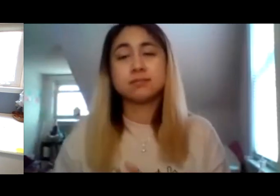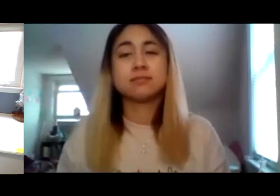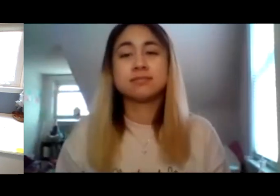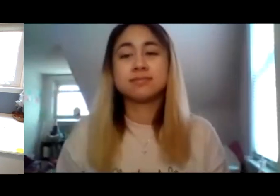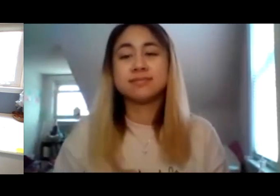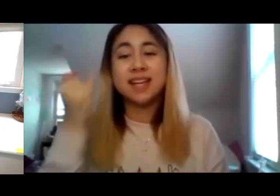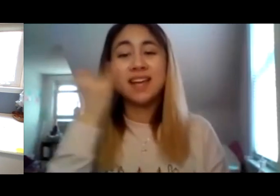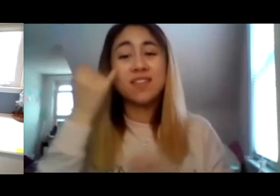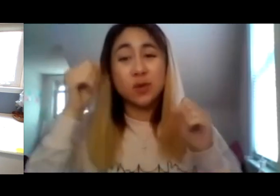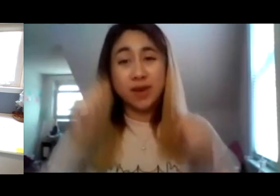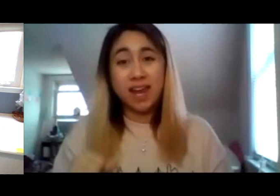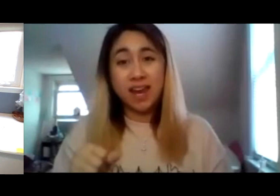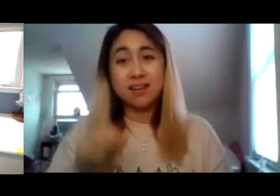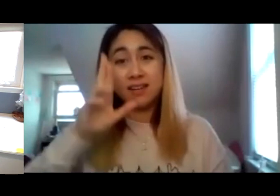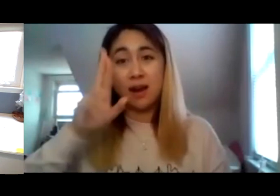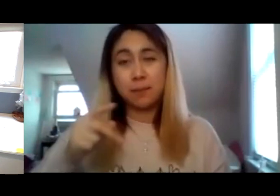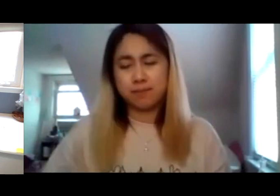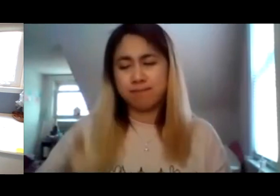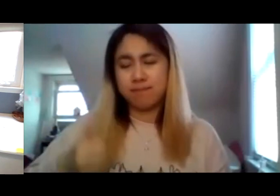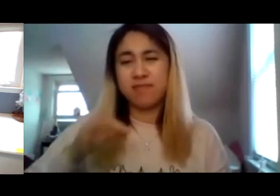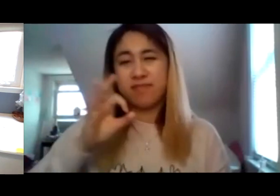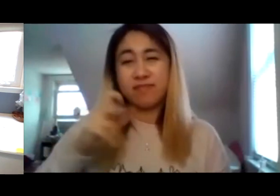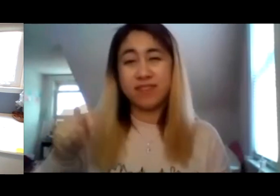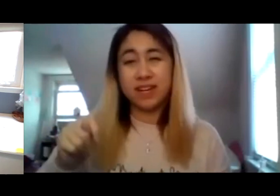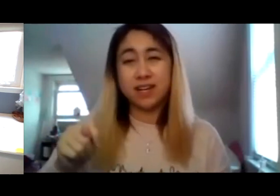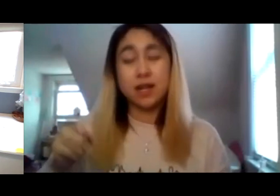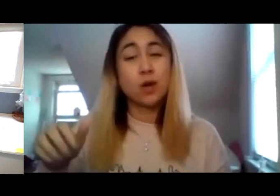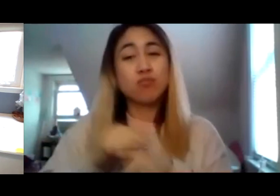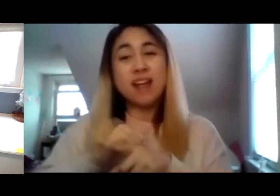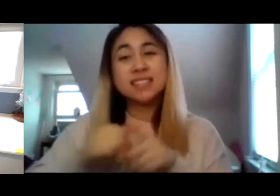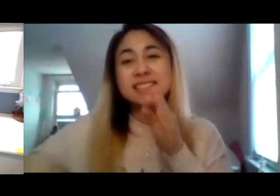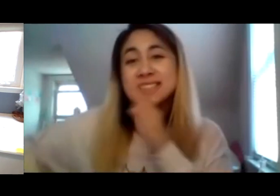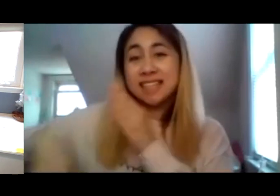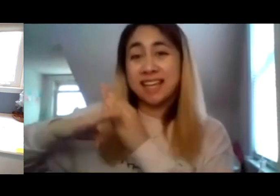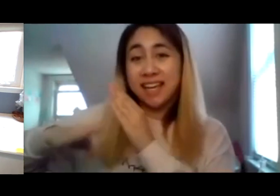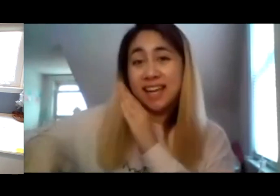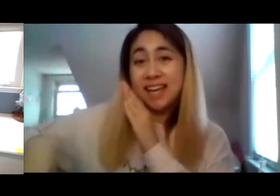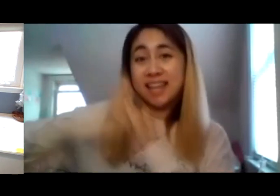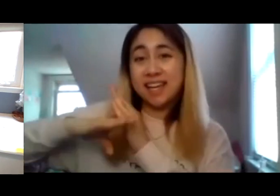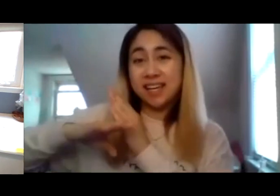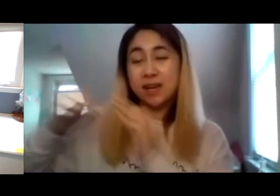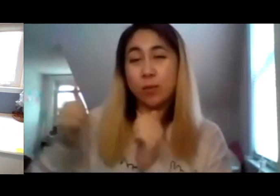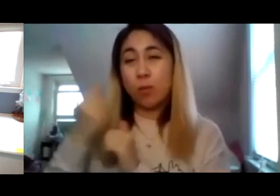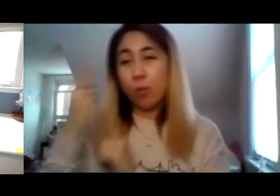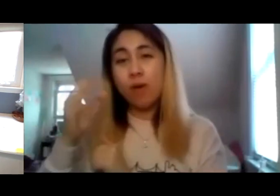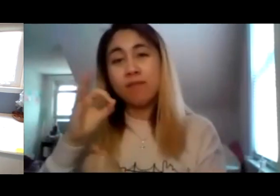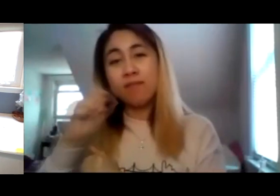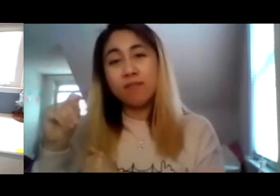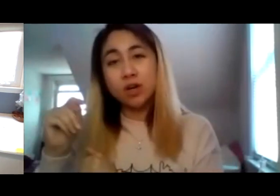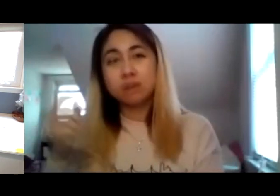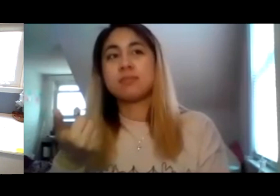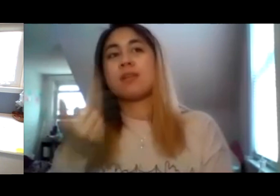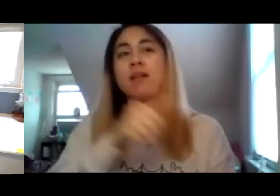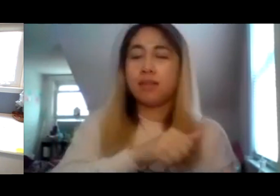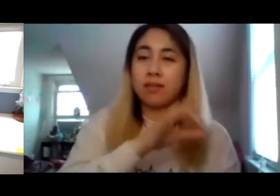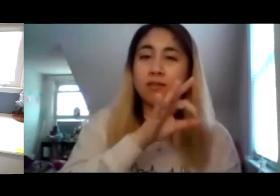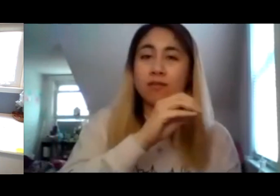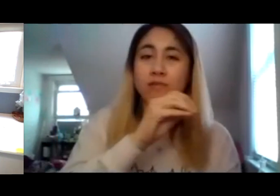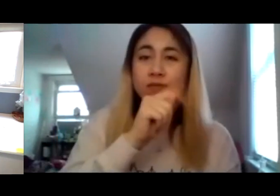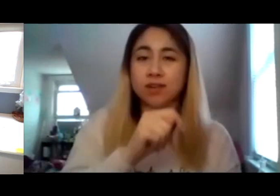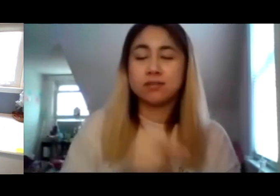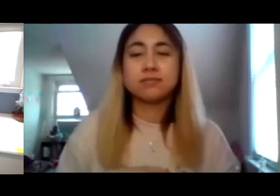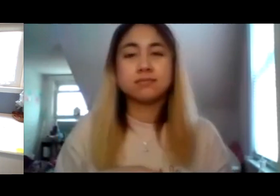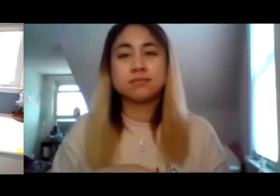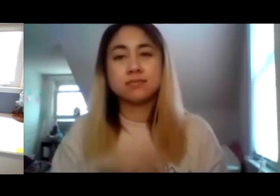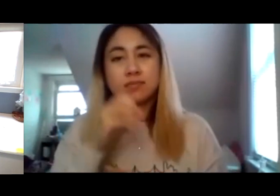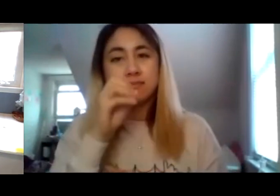feet up, you can practice kicking with one foot, kicking with the other foot, or